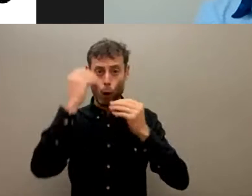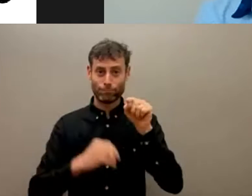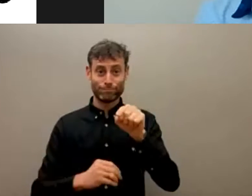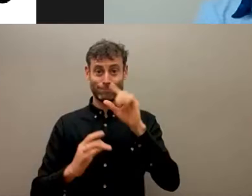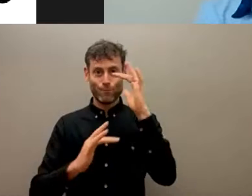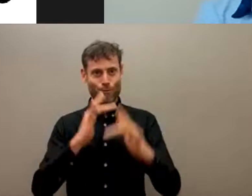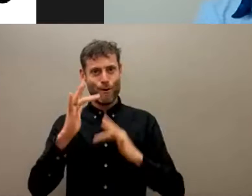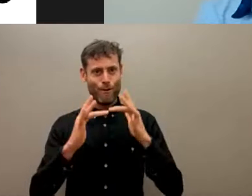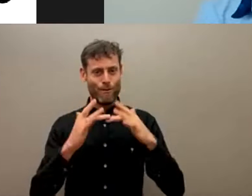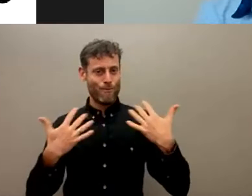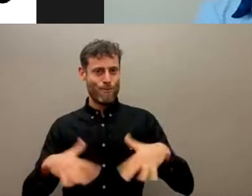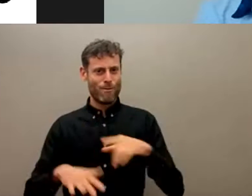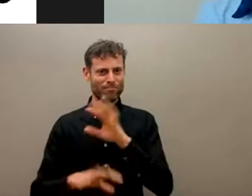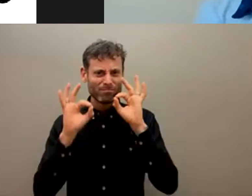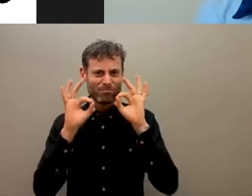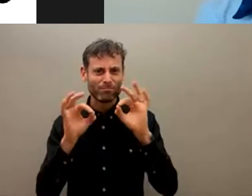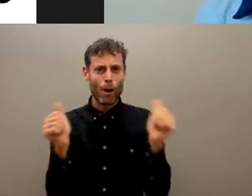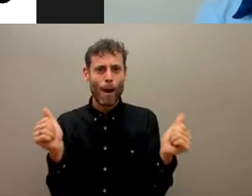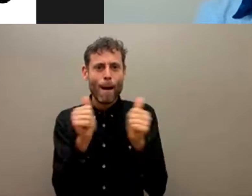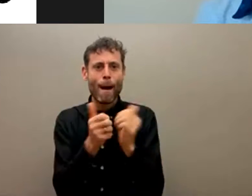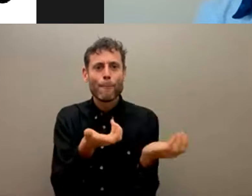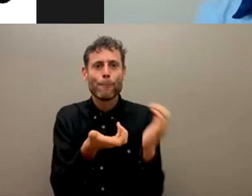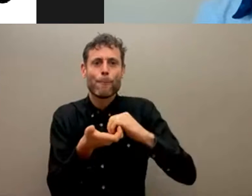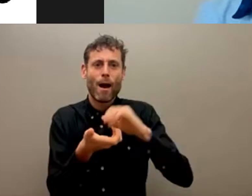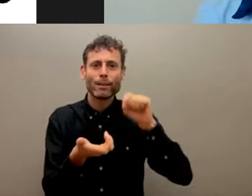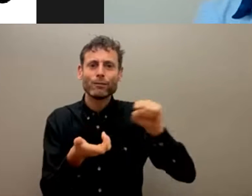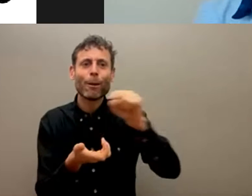partnership with the various organisations, including SERV.